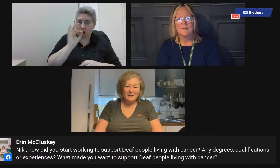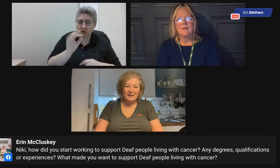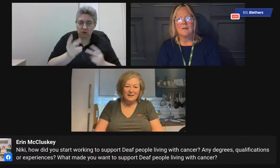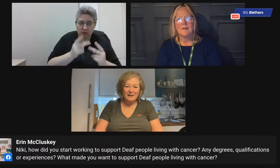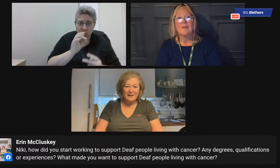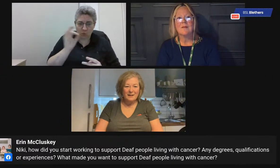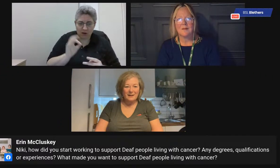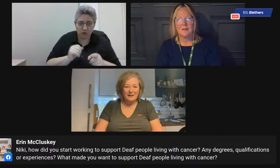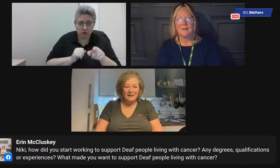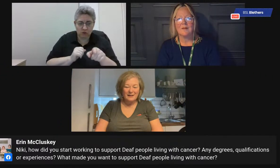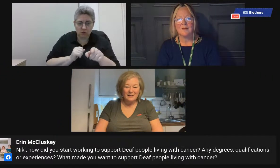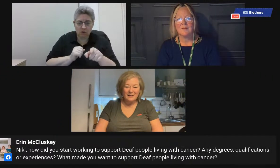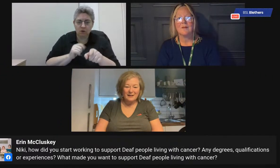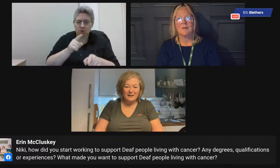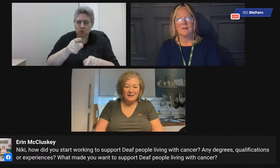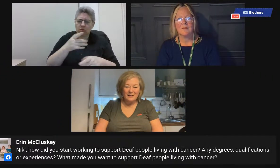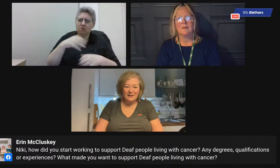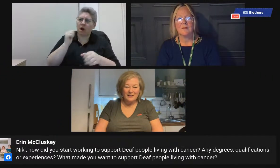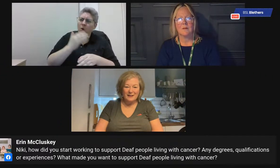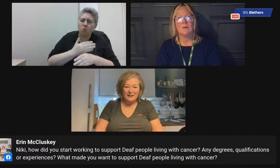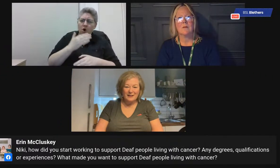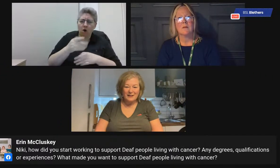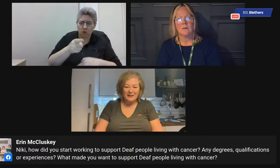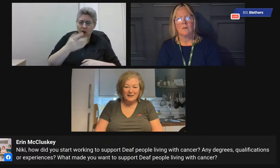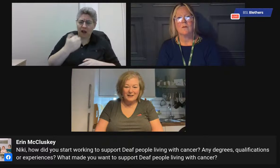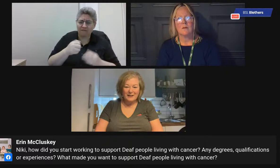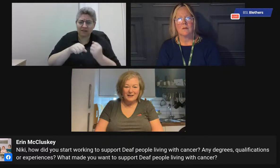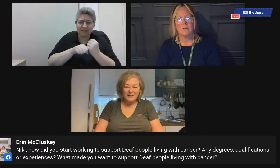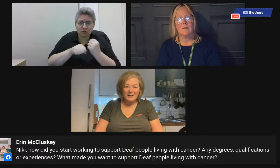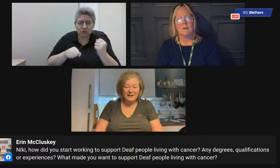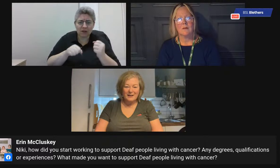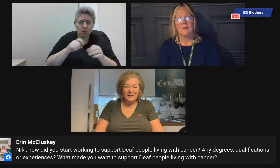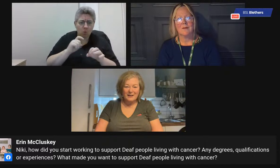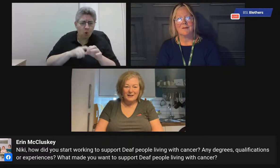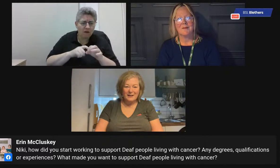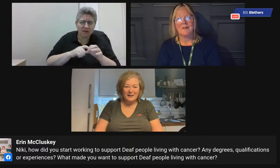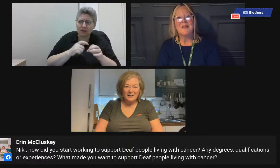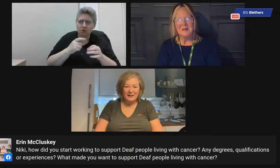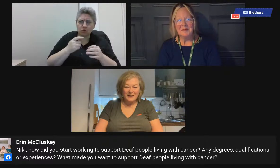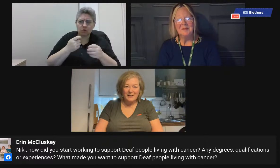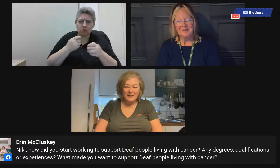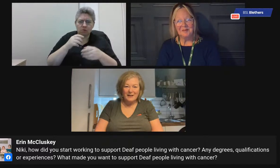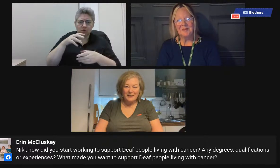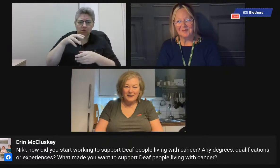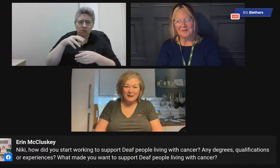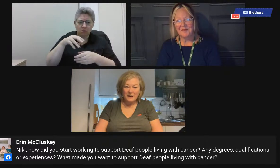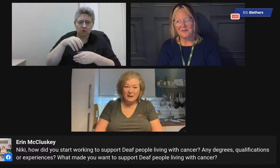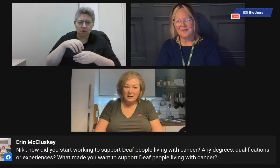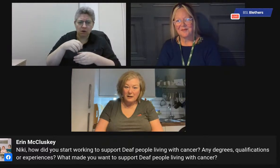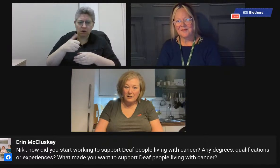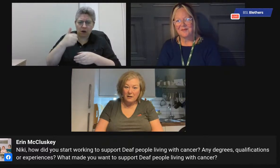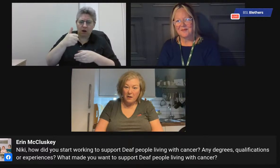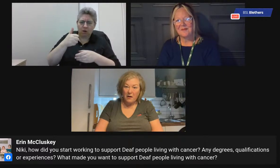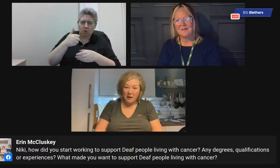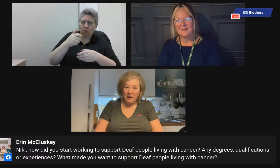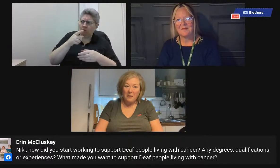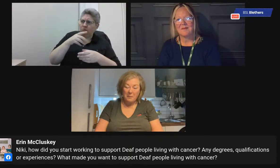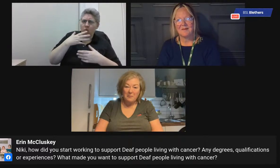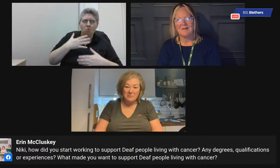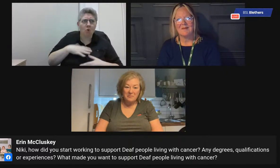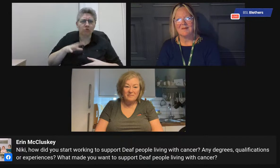Which is saying, Nikki, how did you start working to support deaf people living with cancer? Do you have any